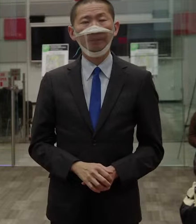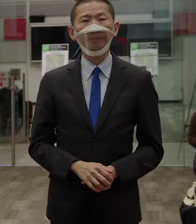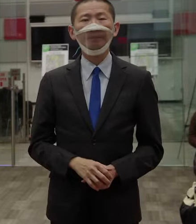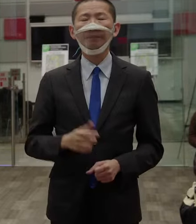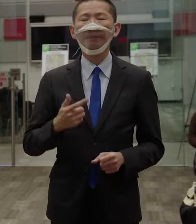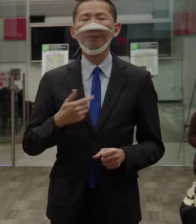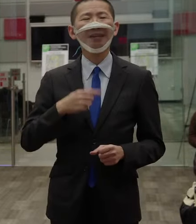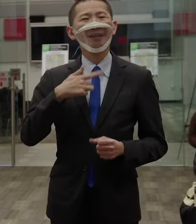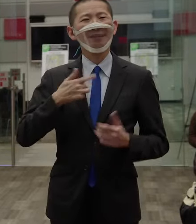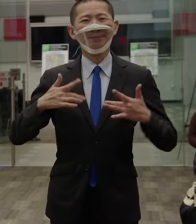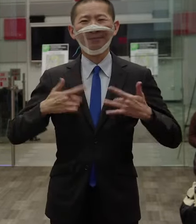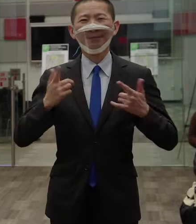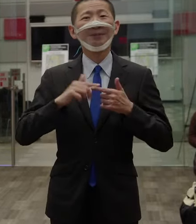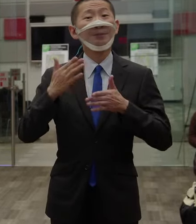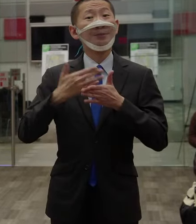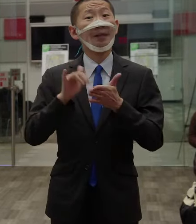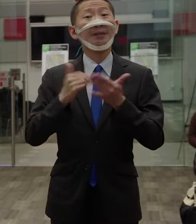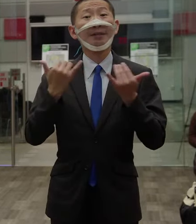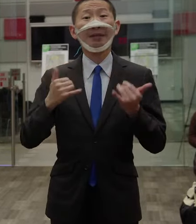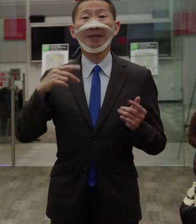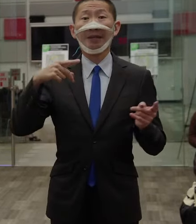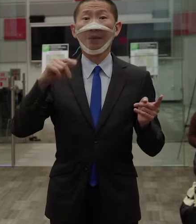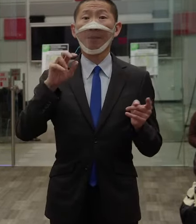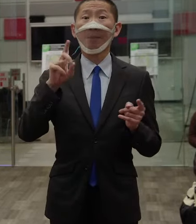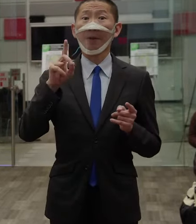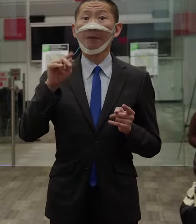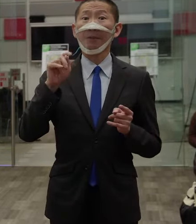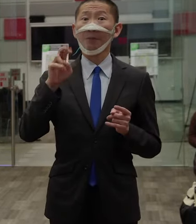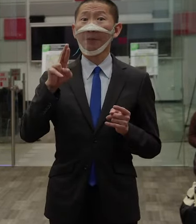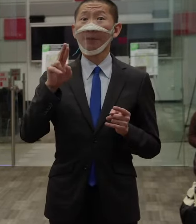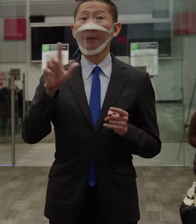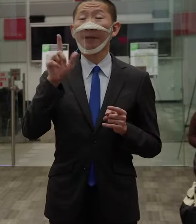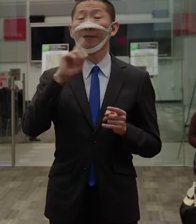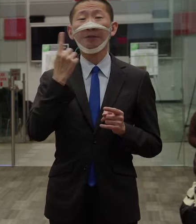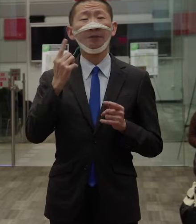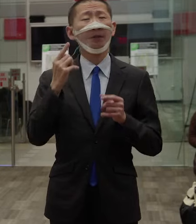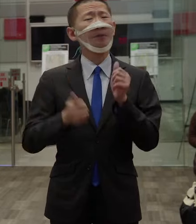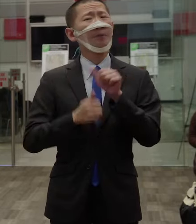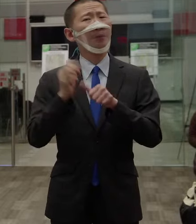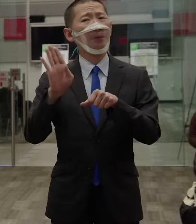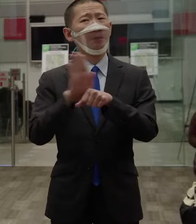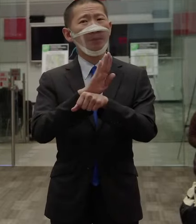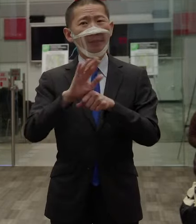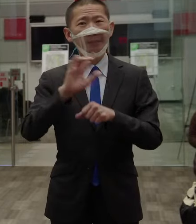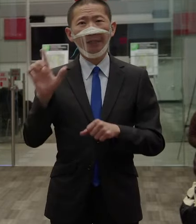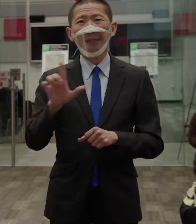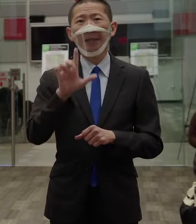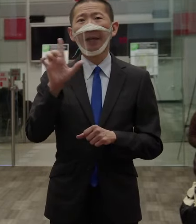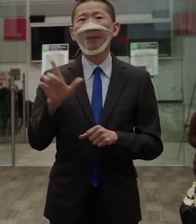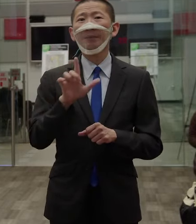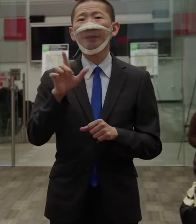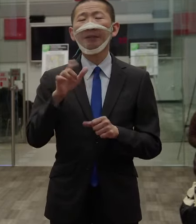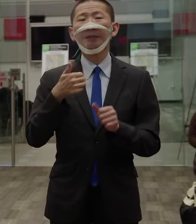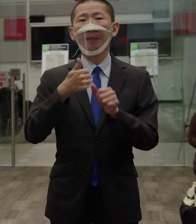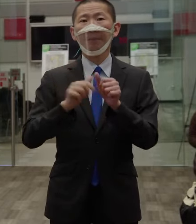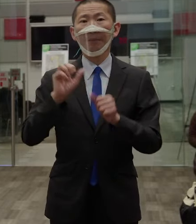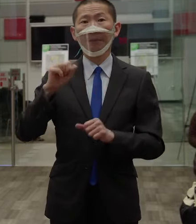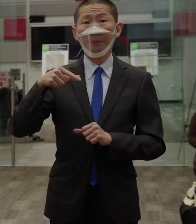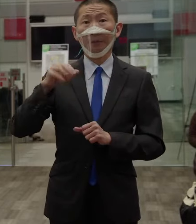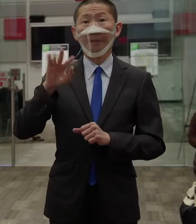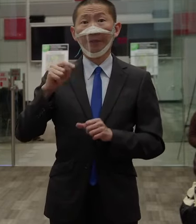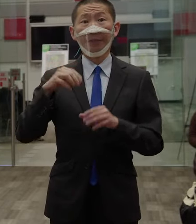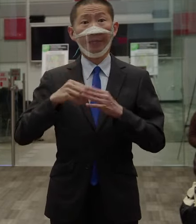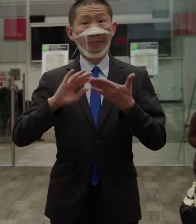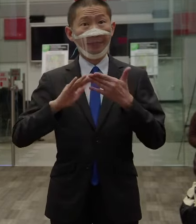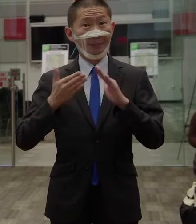I am pleased to share that now Parkland Turner Library is one of the busiest libraries per square foot in the